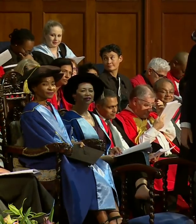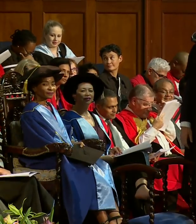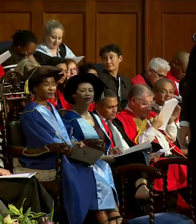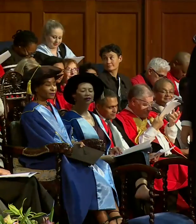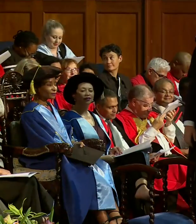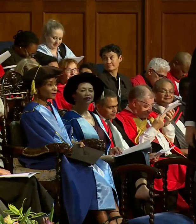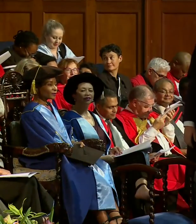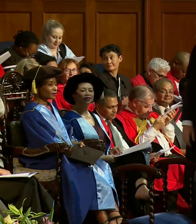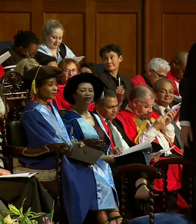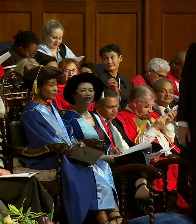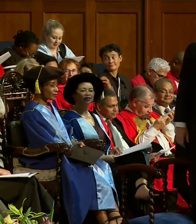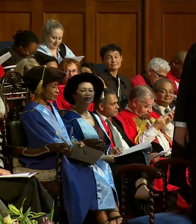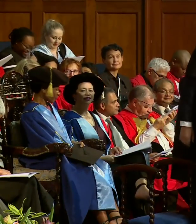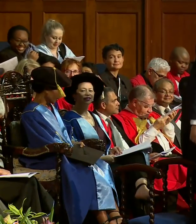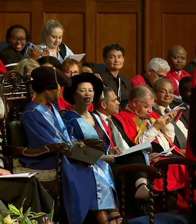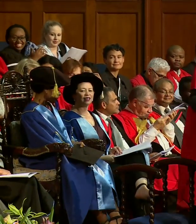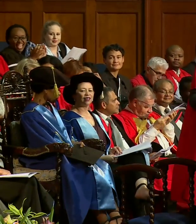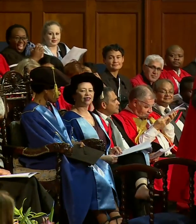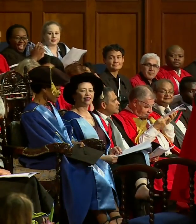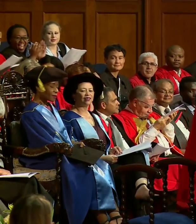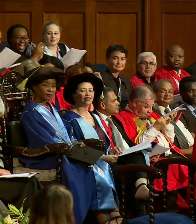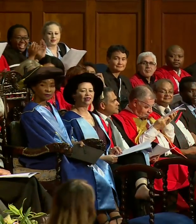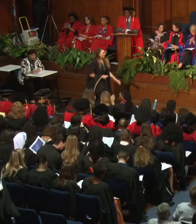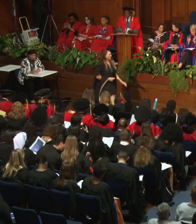Tanya Mary Hauban Shipmaker.